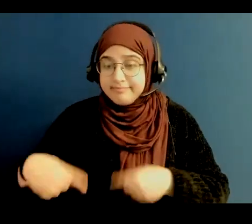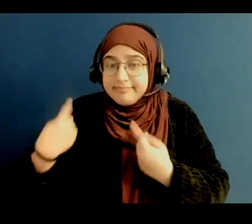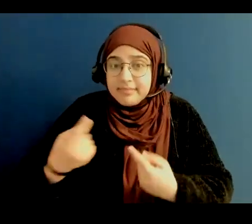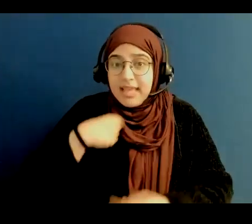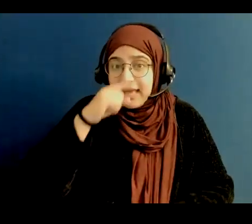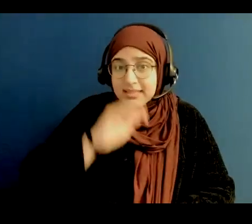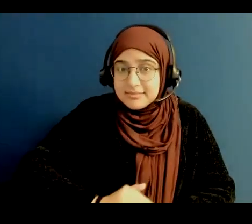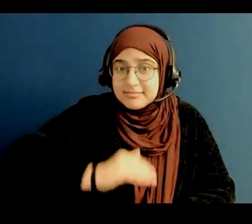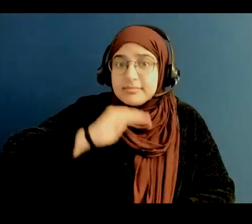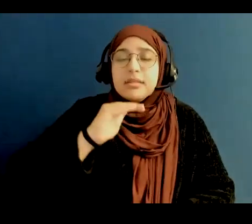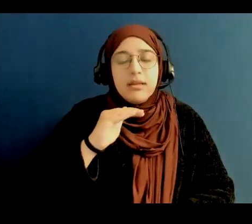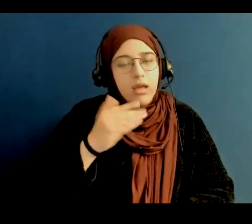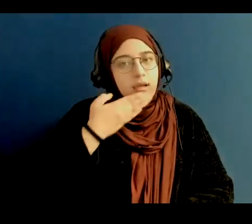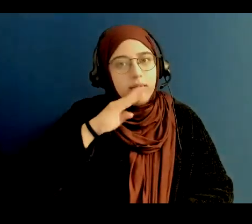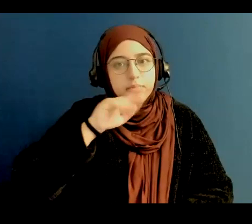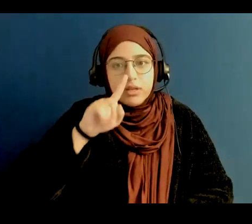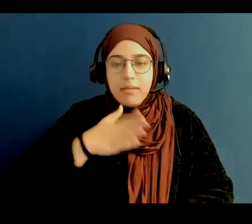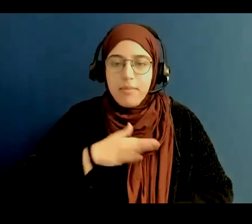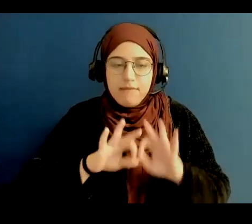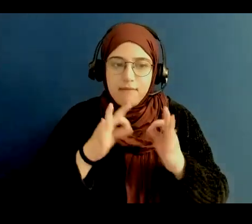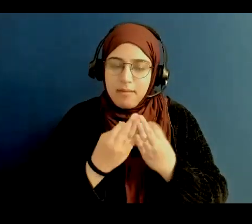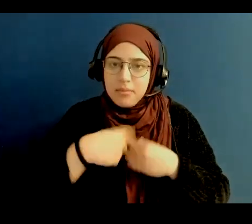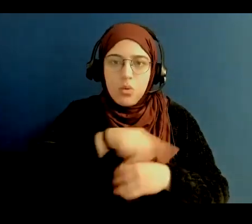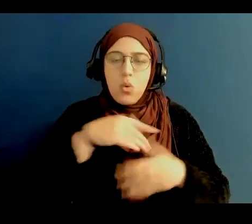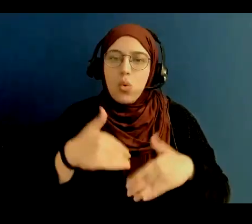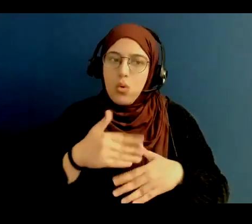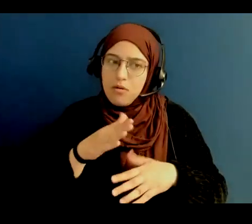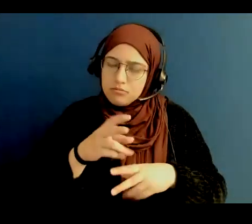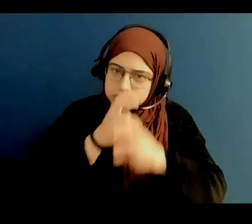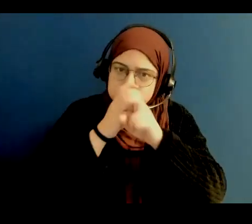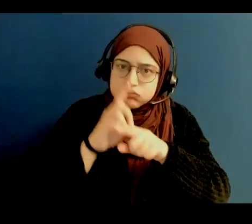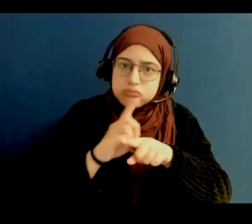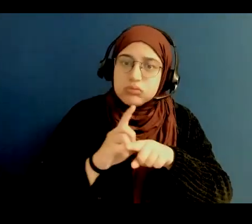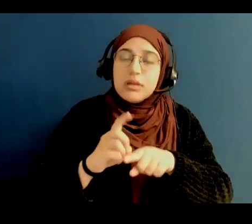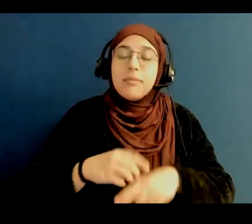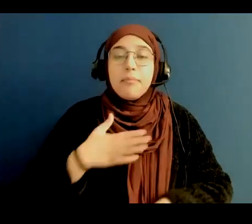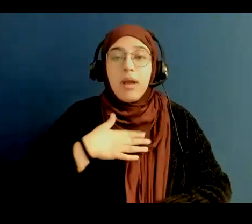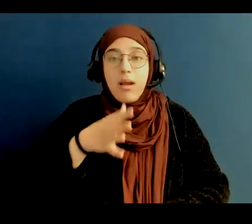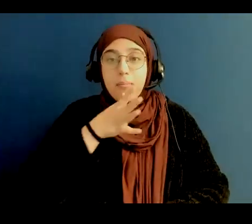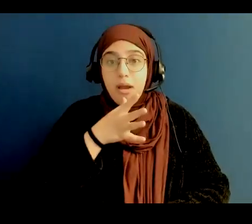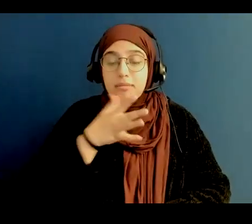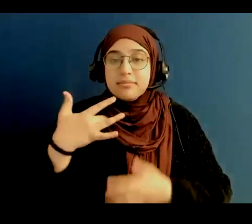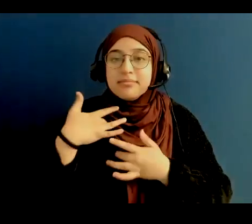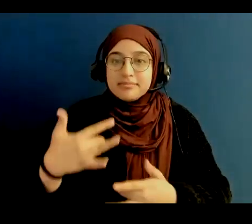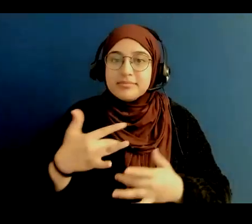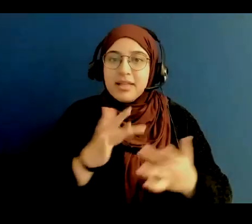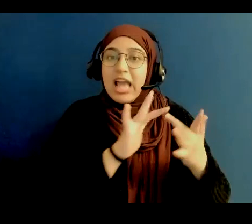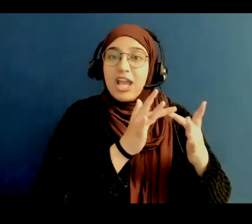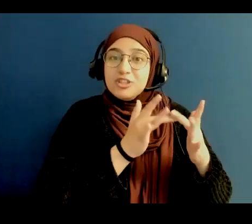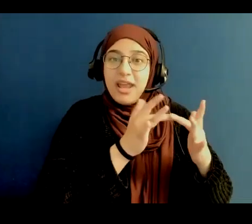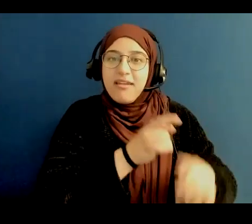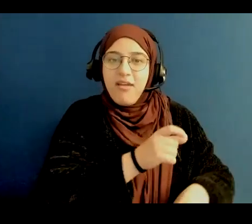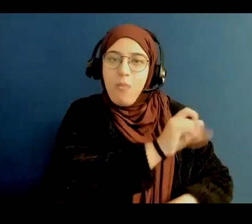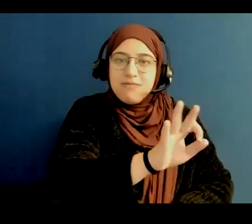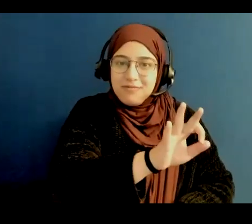Alhamdulillah, I come from a family that's always disciplined us. My mom used to switch off the internet line at 9 o'clock so that we could go to sleep.